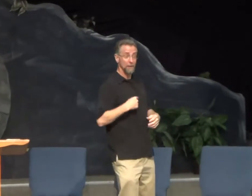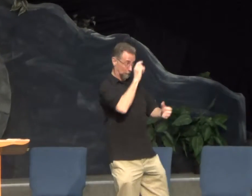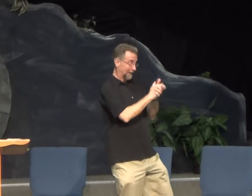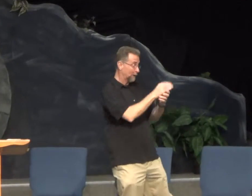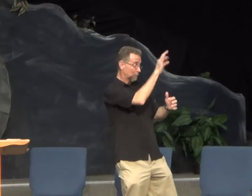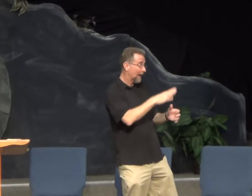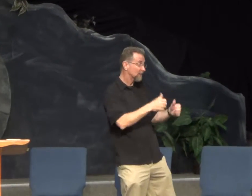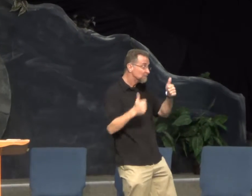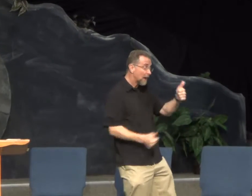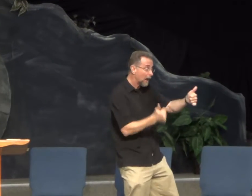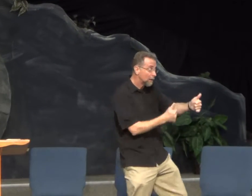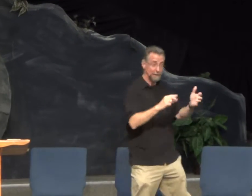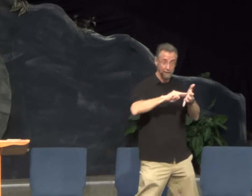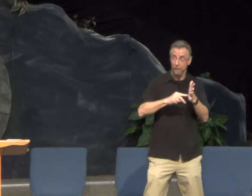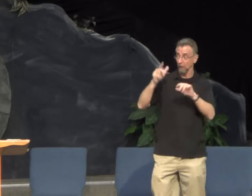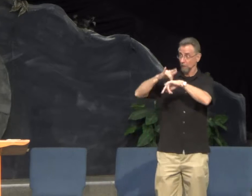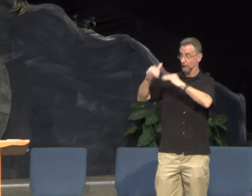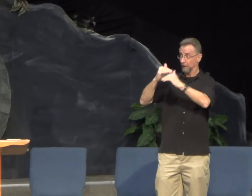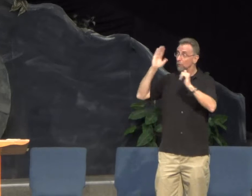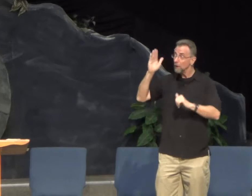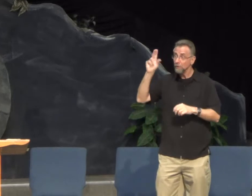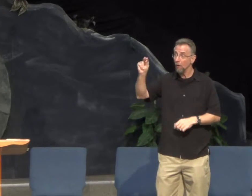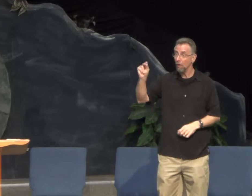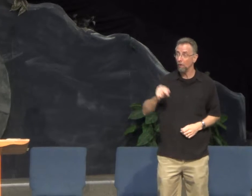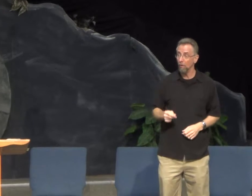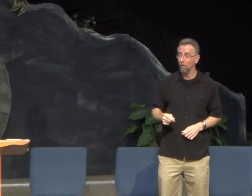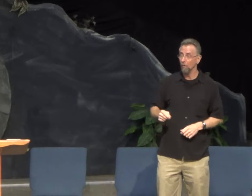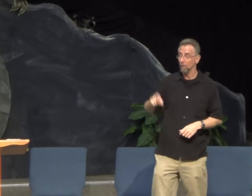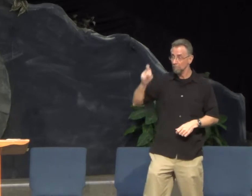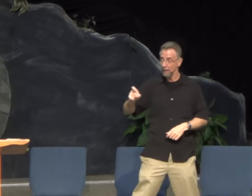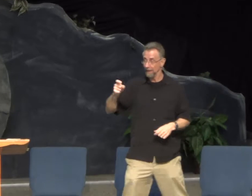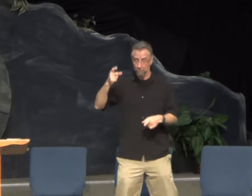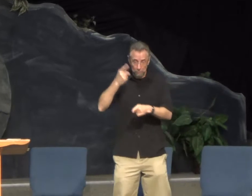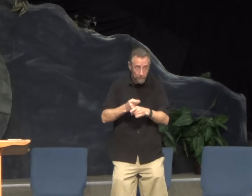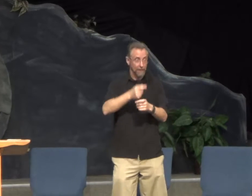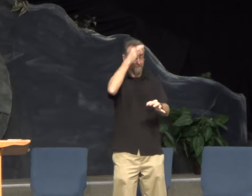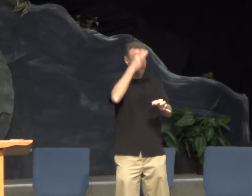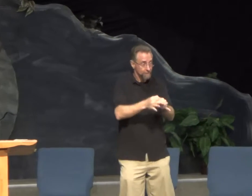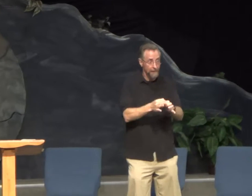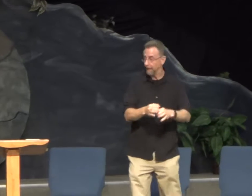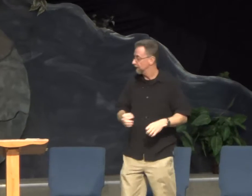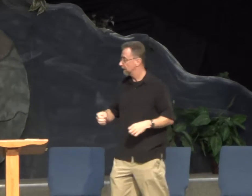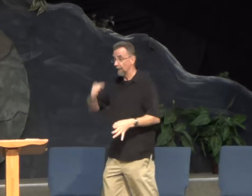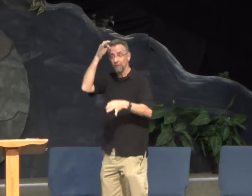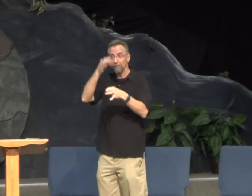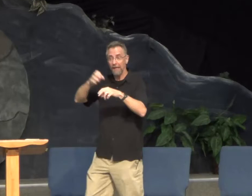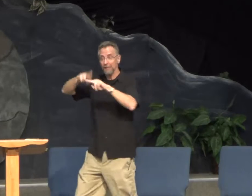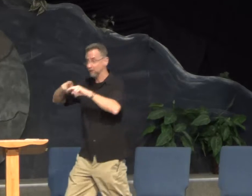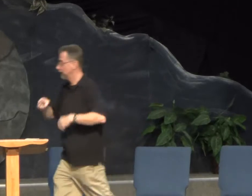Faith in your pastor, do you follow your pastor when you get to heaven? No. We have to have the right